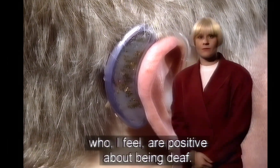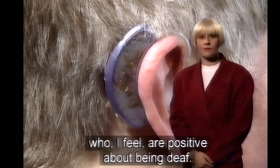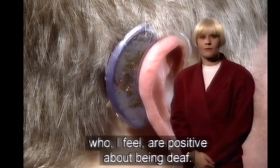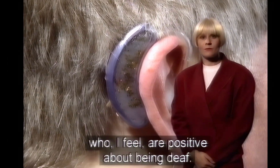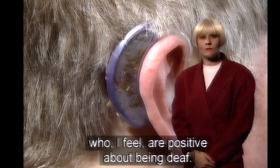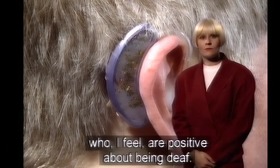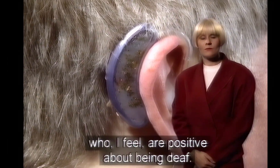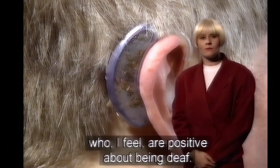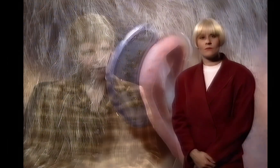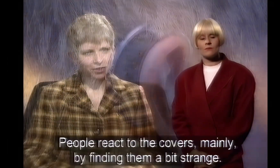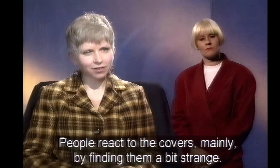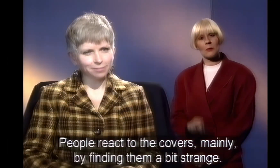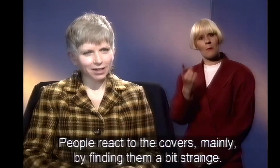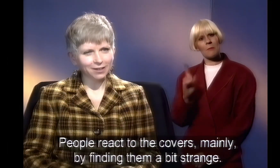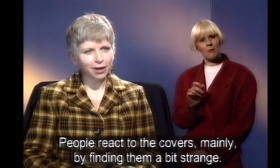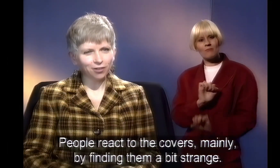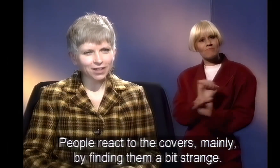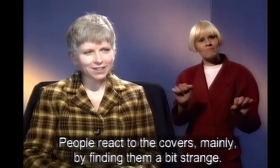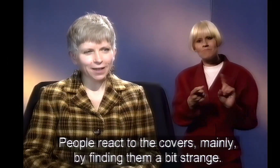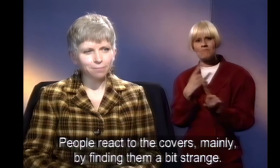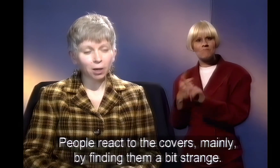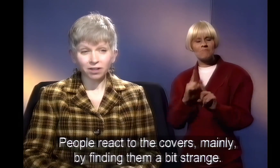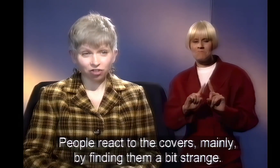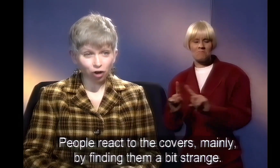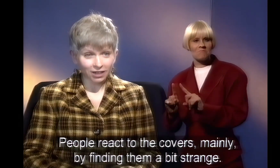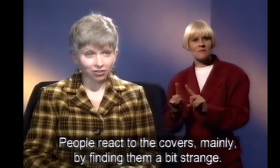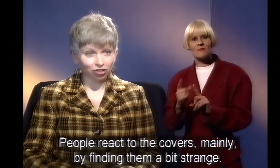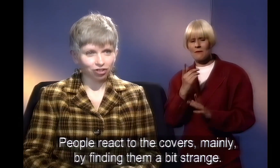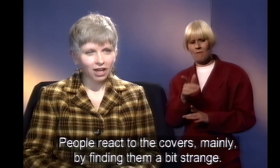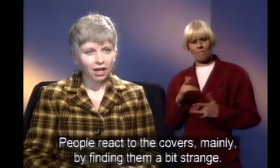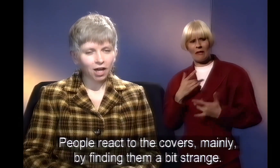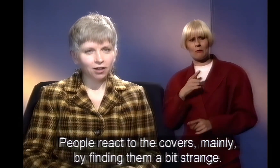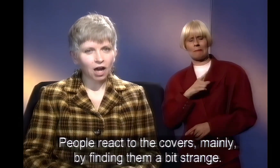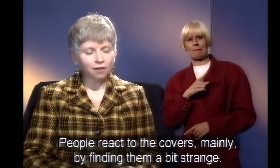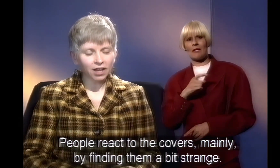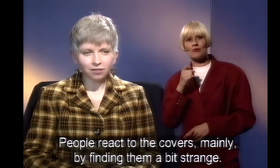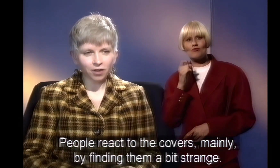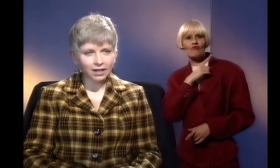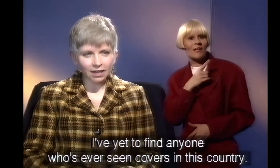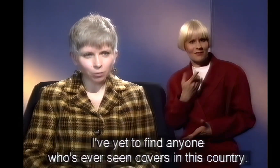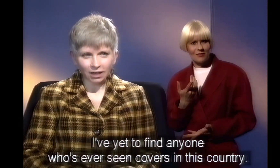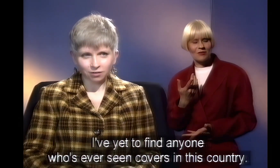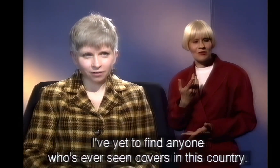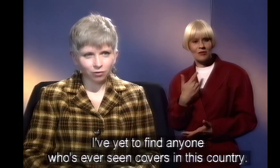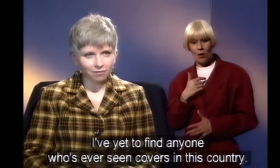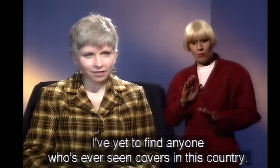People react to the covers mainly by finding them a bit strange. I've yet to find anyone else who's ever